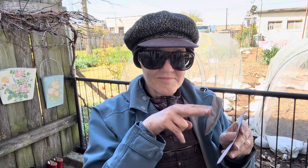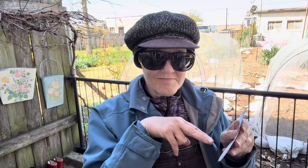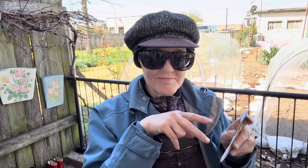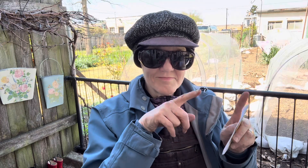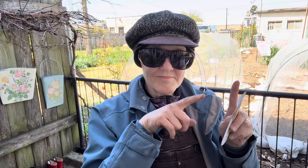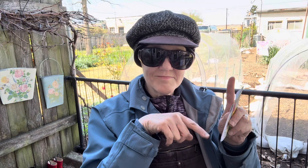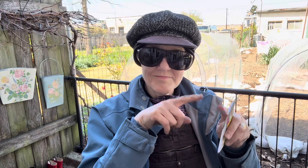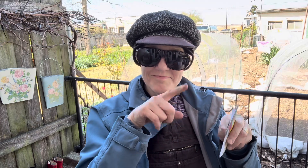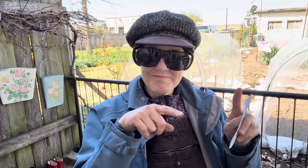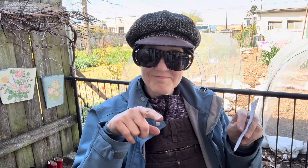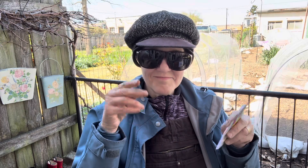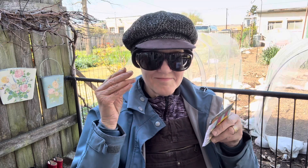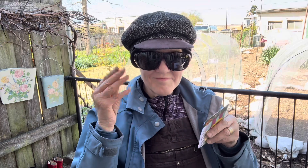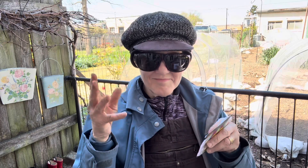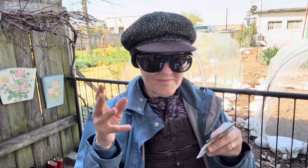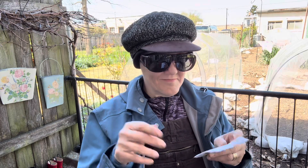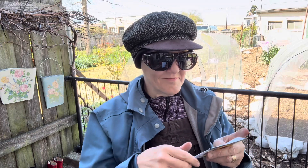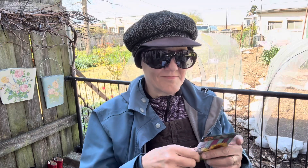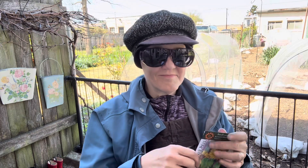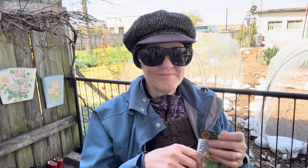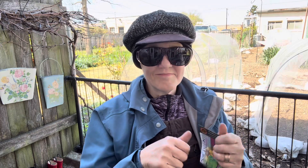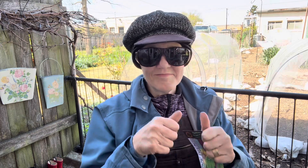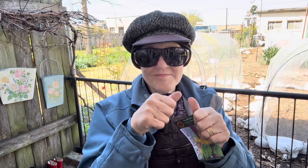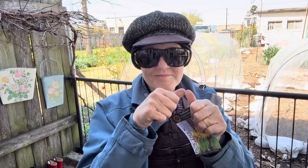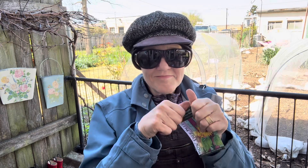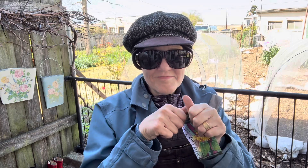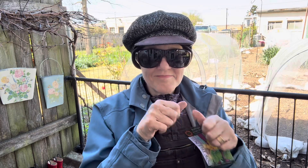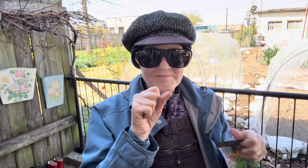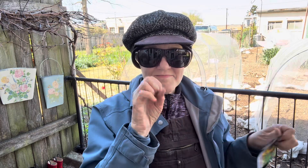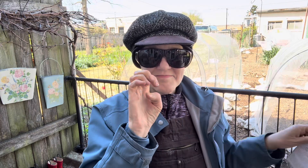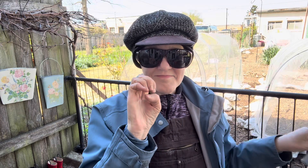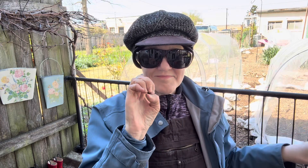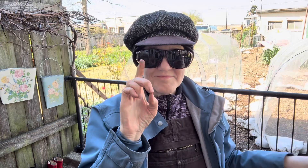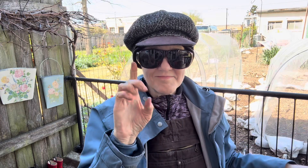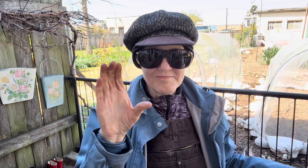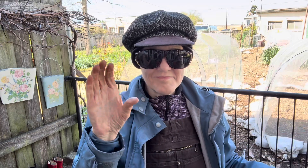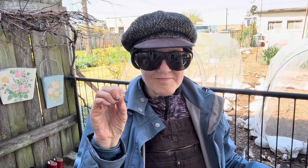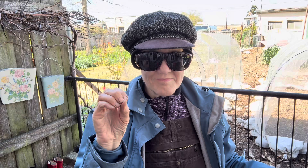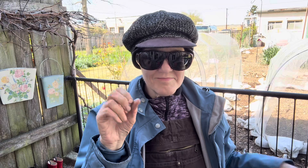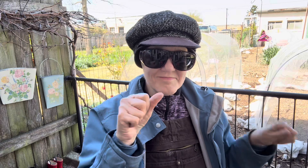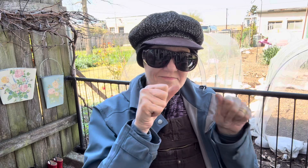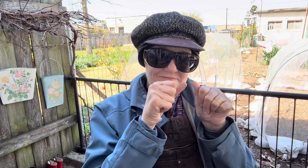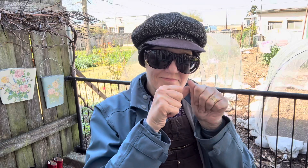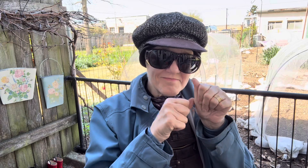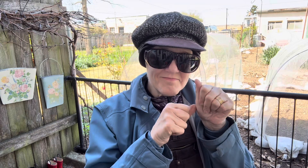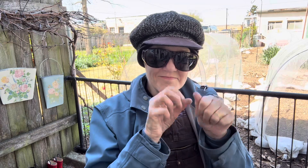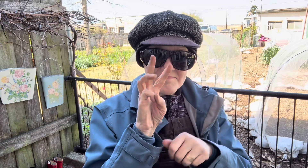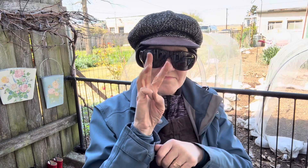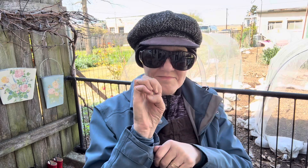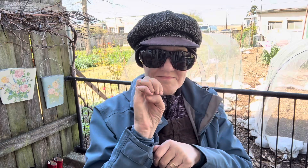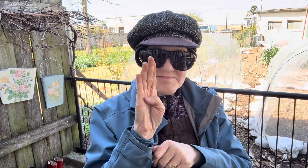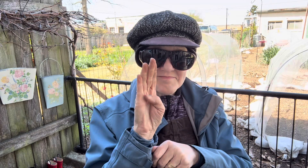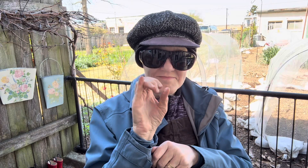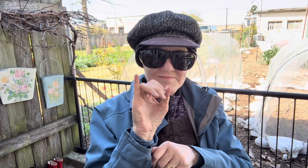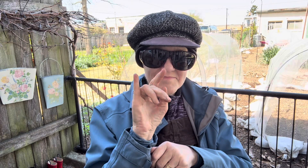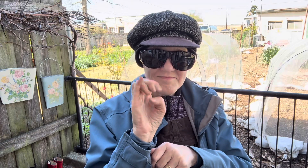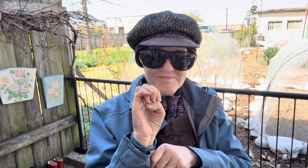Now you're going to read varying informations on packets and websites. Each seed company, each